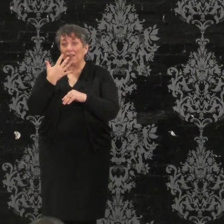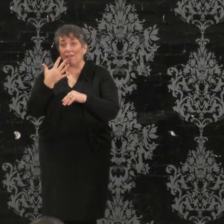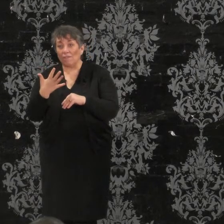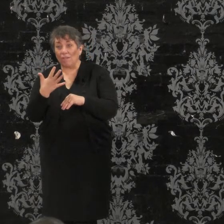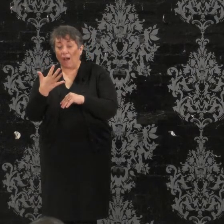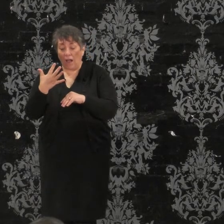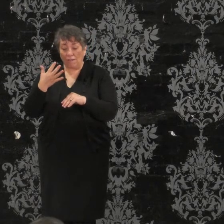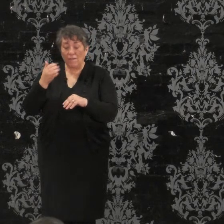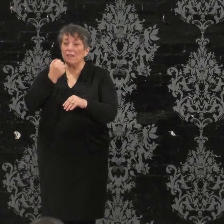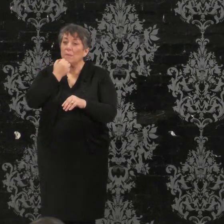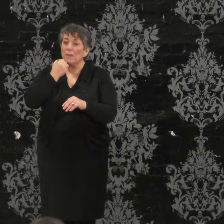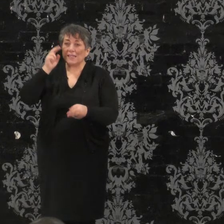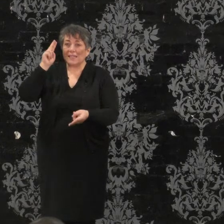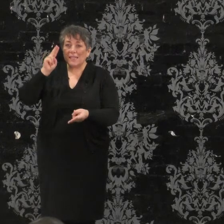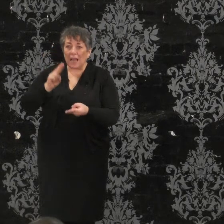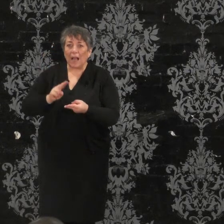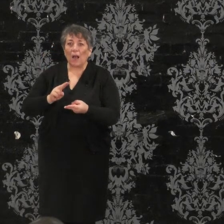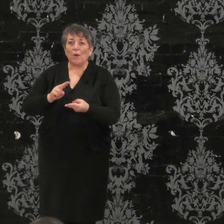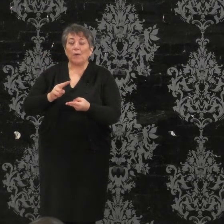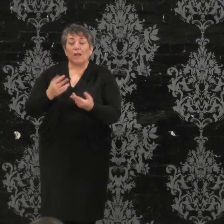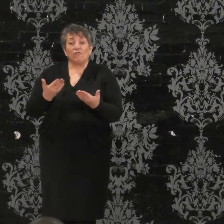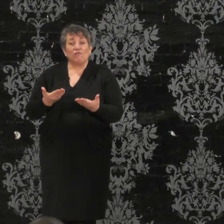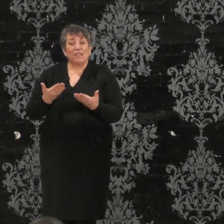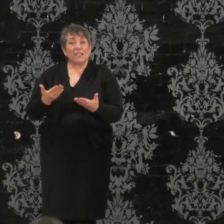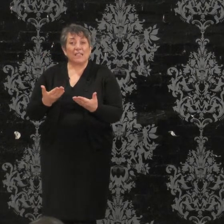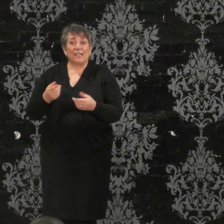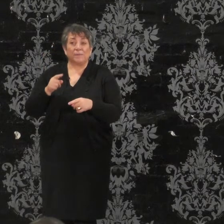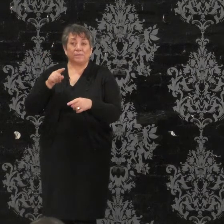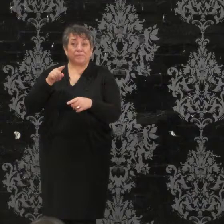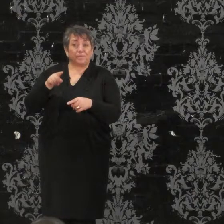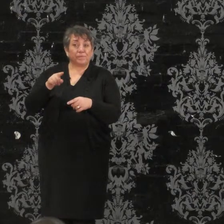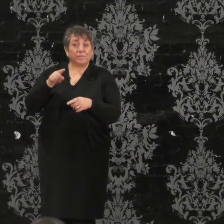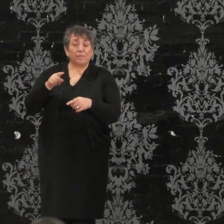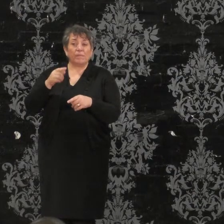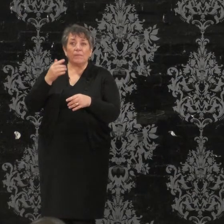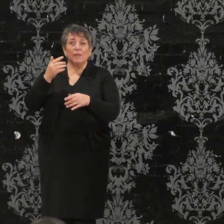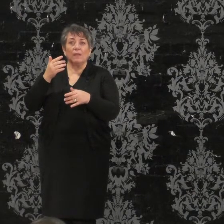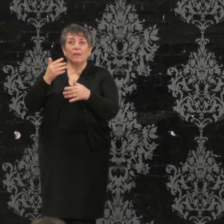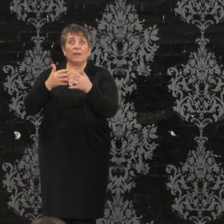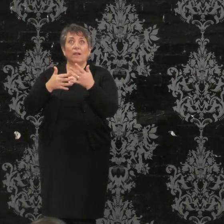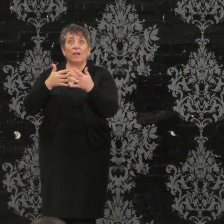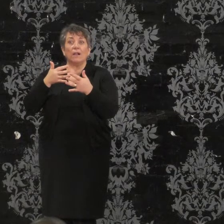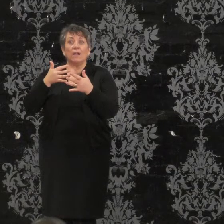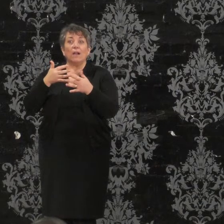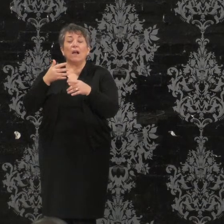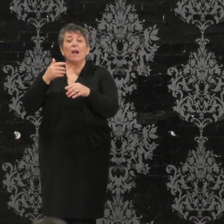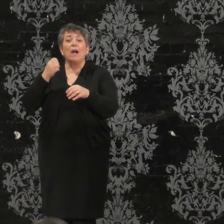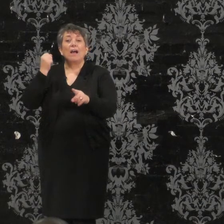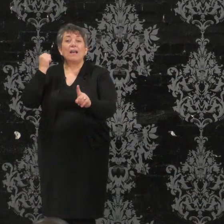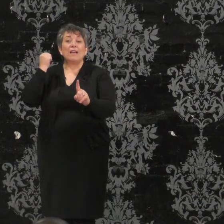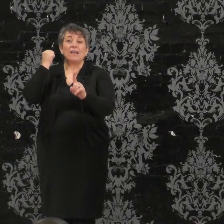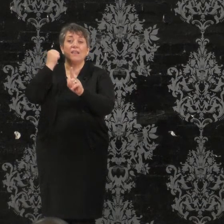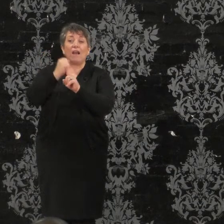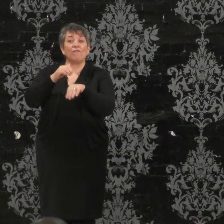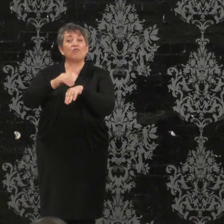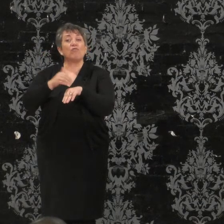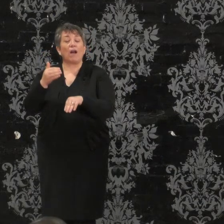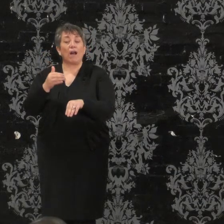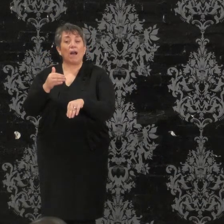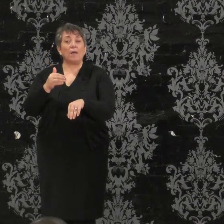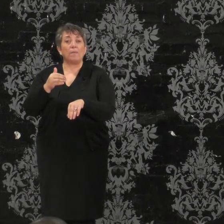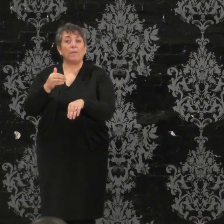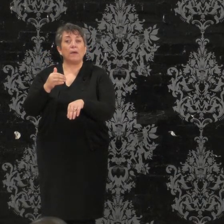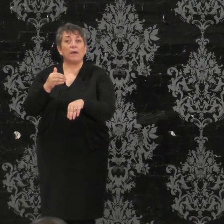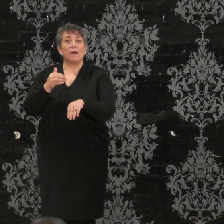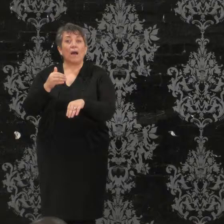2017. The latest figures show that overall, the number of knife crime victims under 25 is